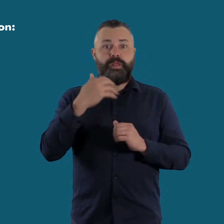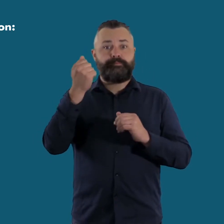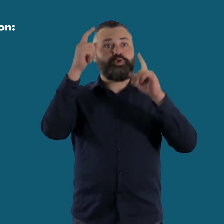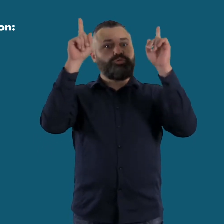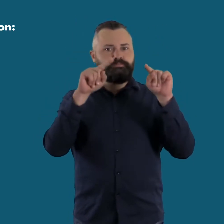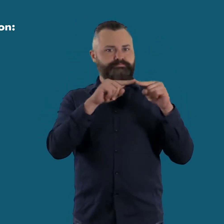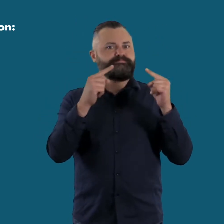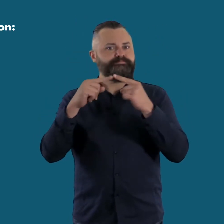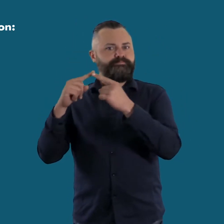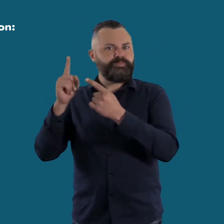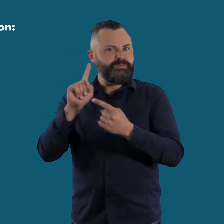and their different types.